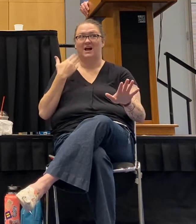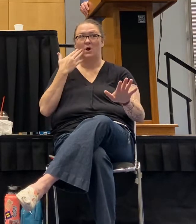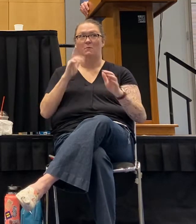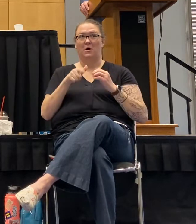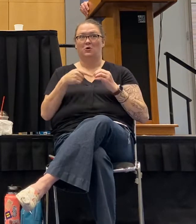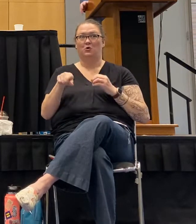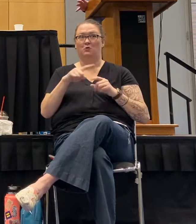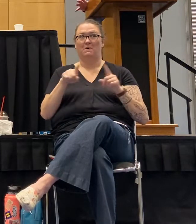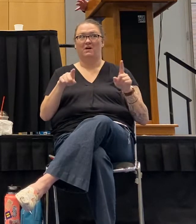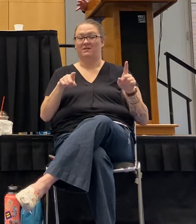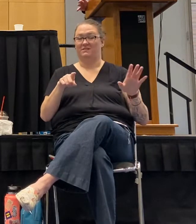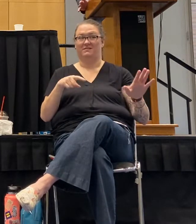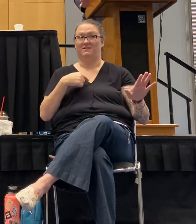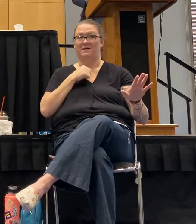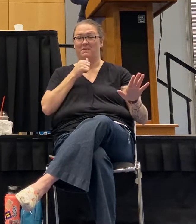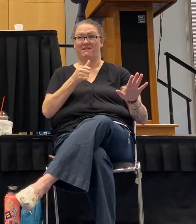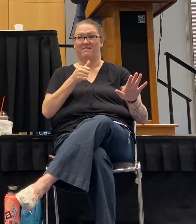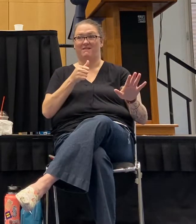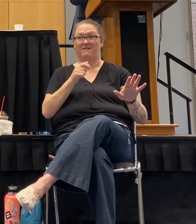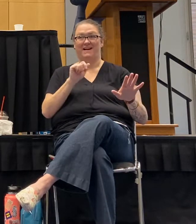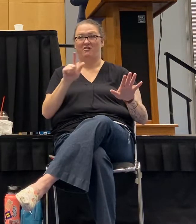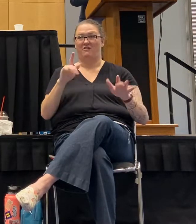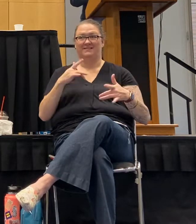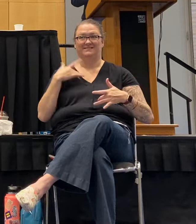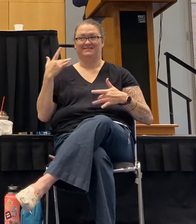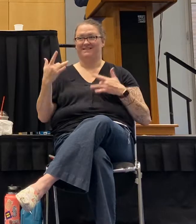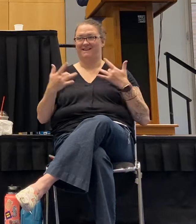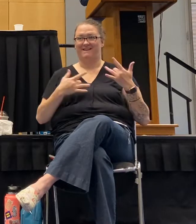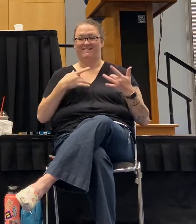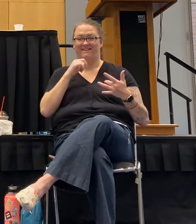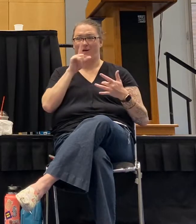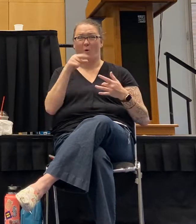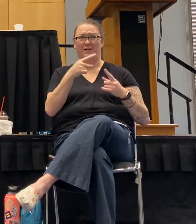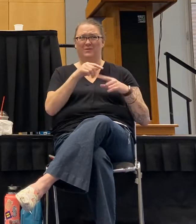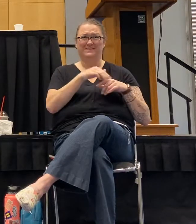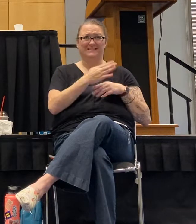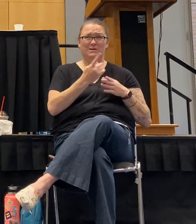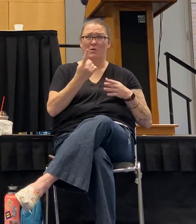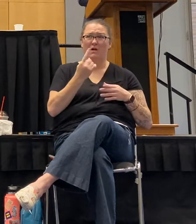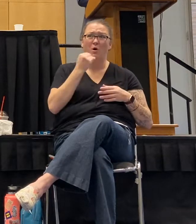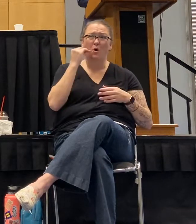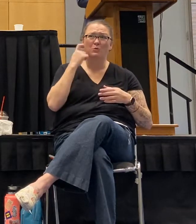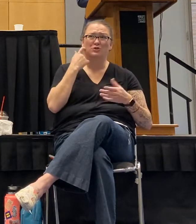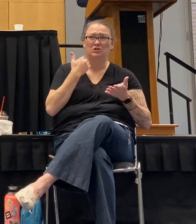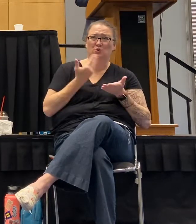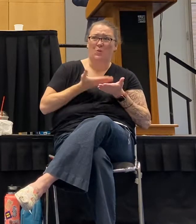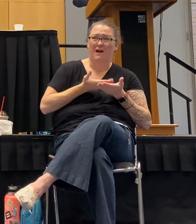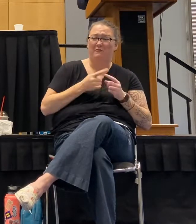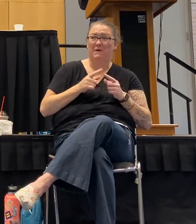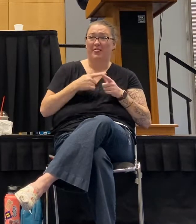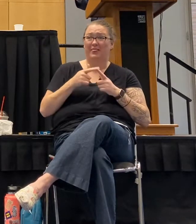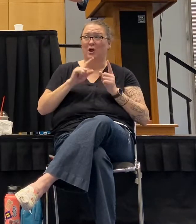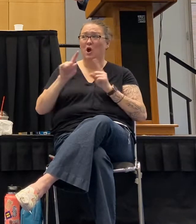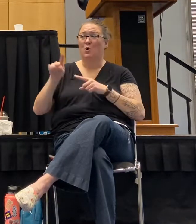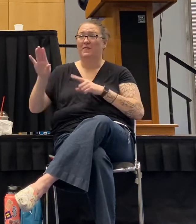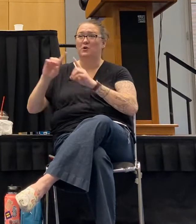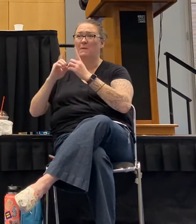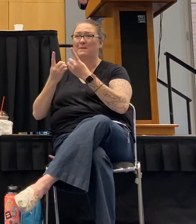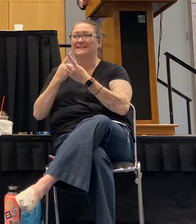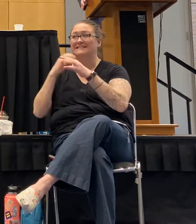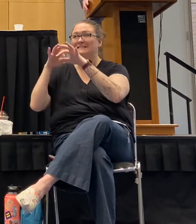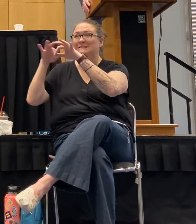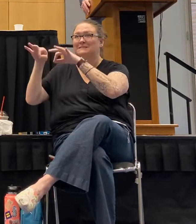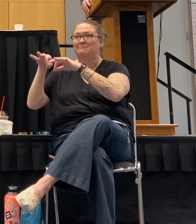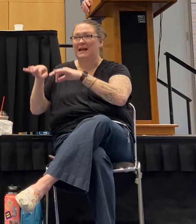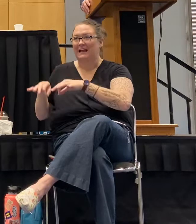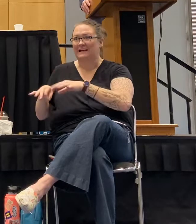but I'm not at all excited not only to send somebody home who just arrived, but then to go to their department and